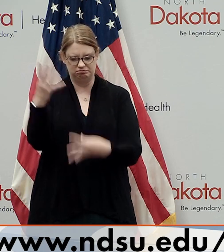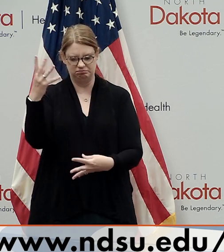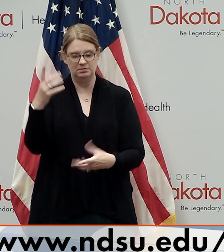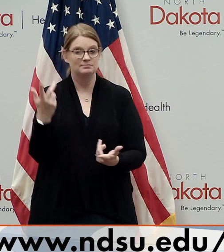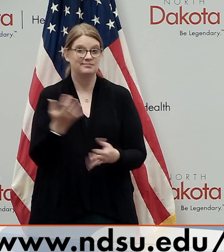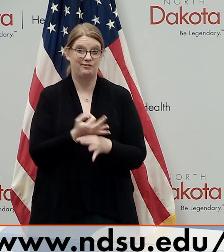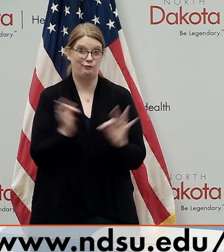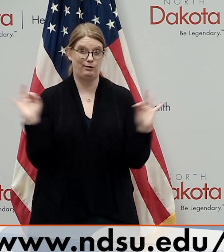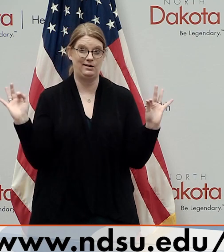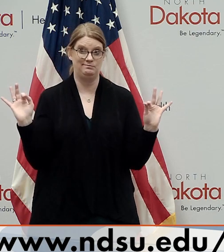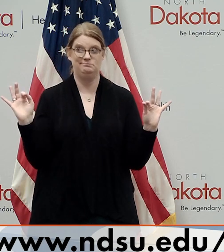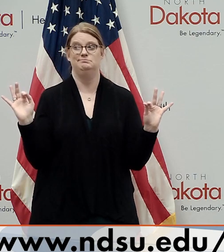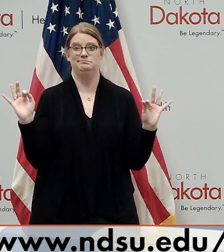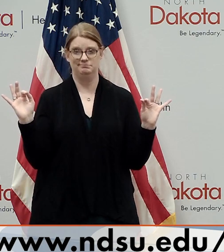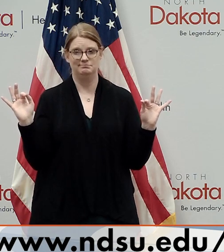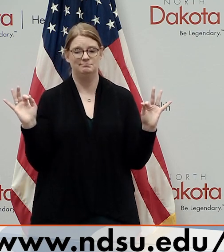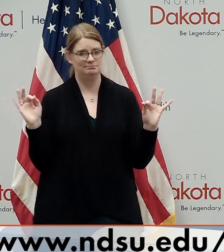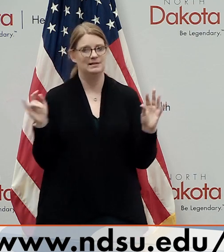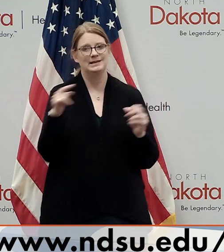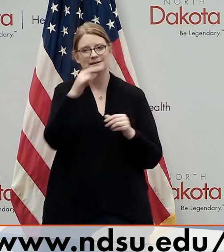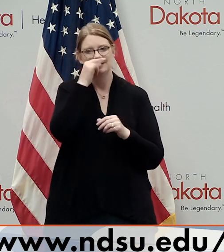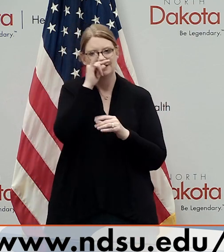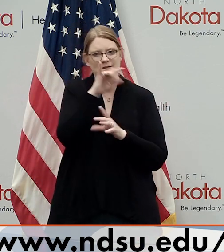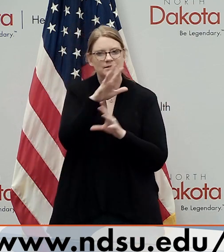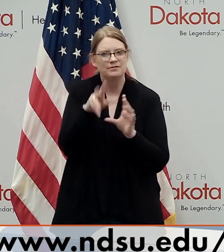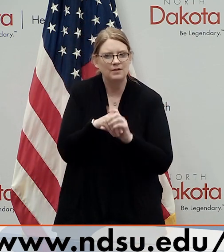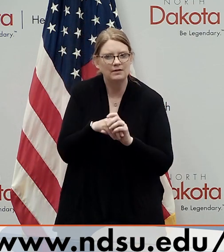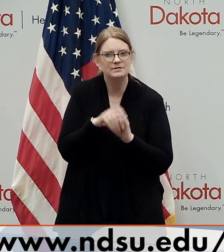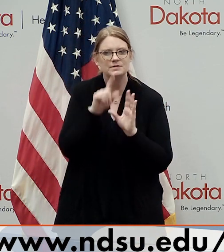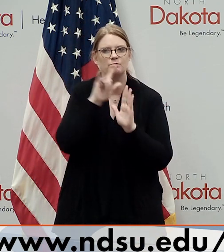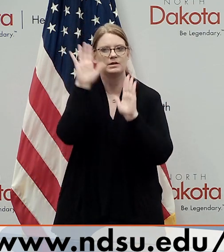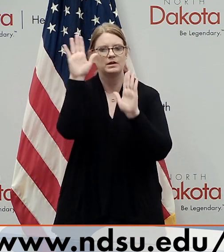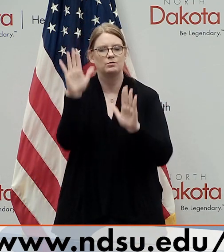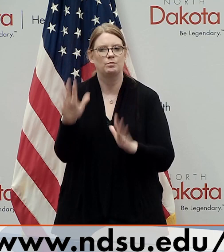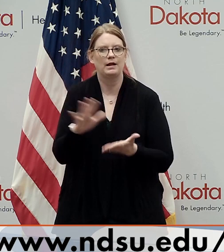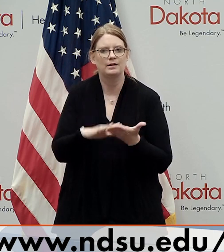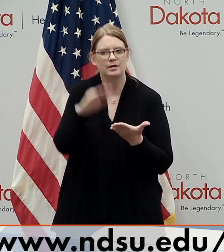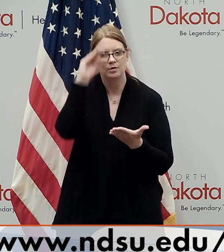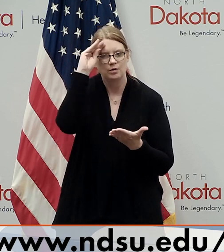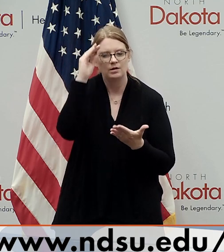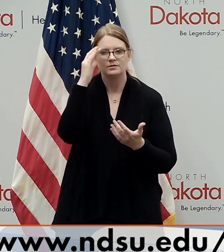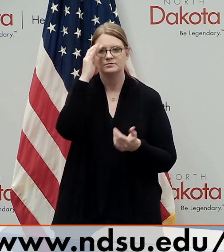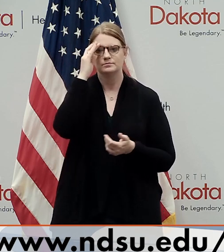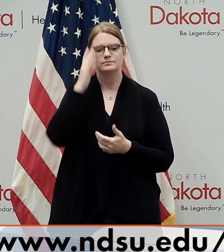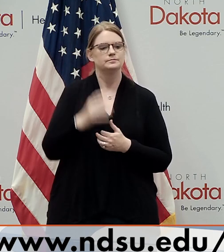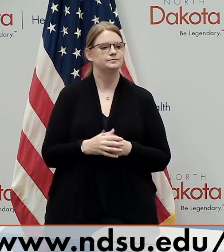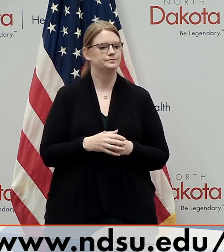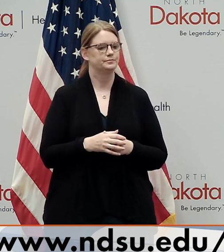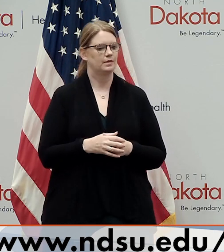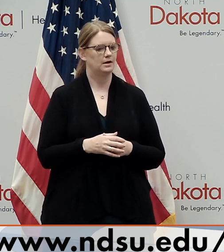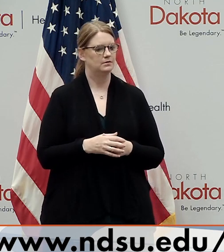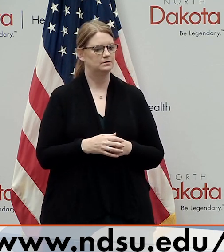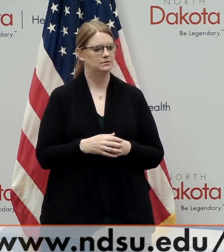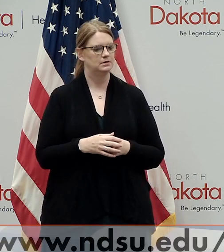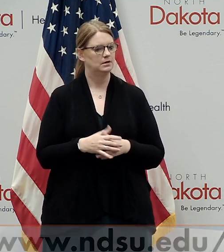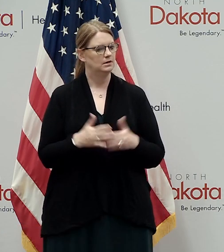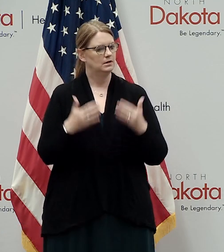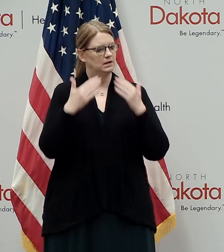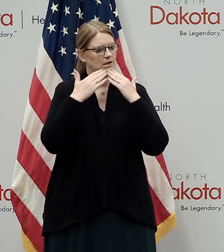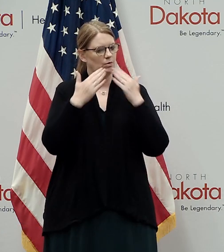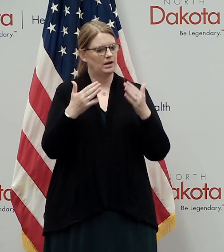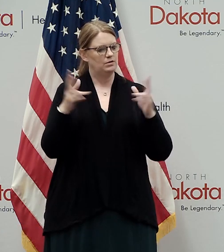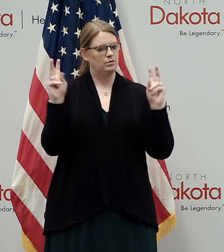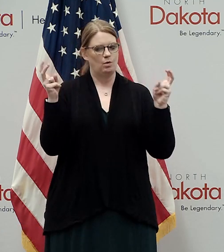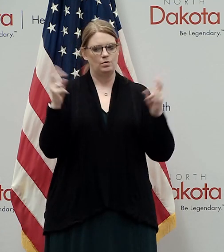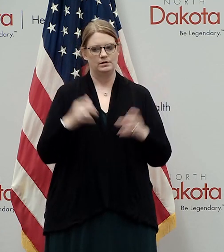They're free. Get your kids engaged with some great learning on virtual summer camps. Gratitude, a quote for the